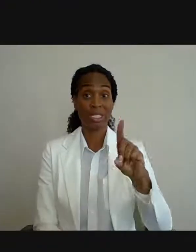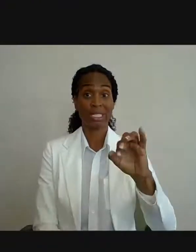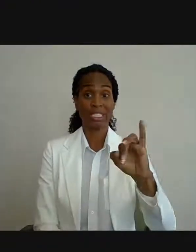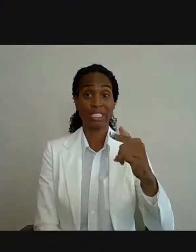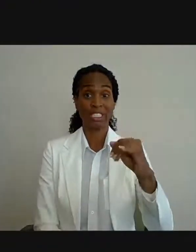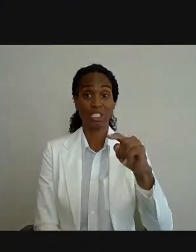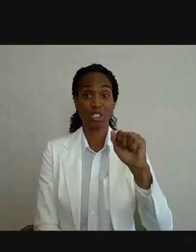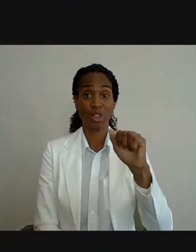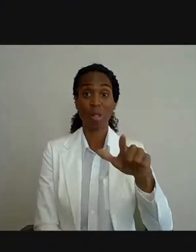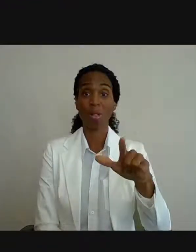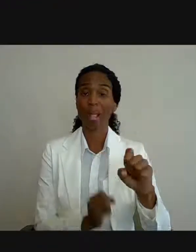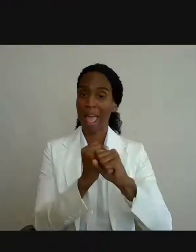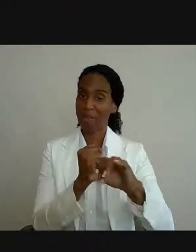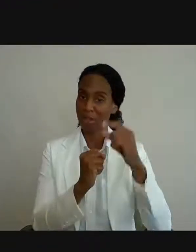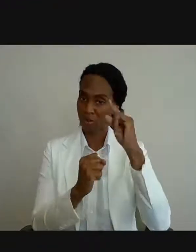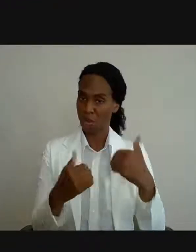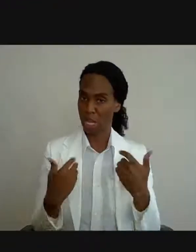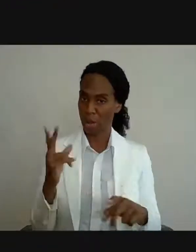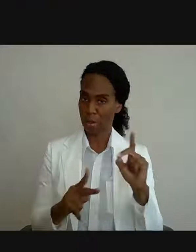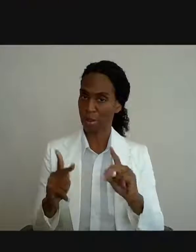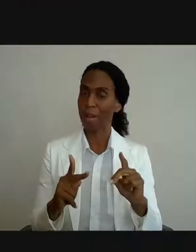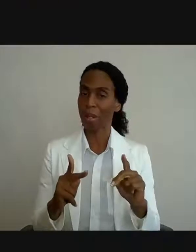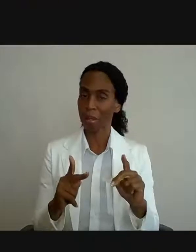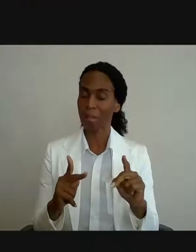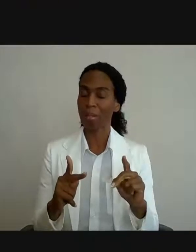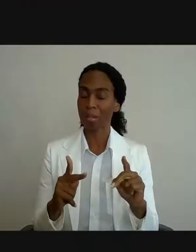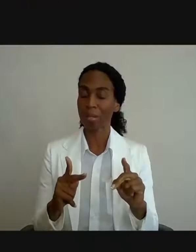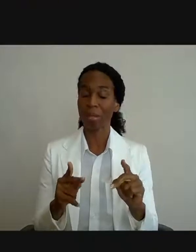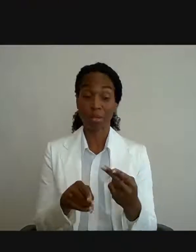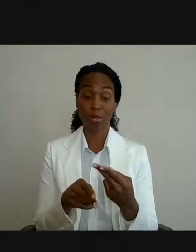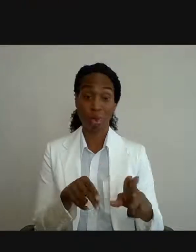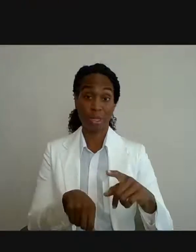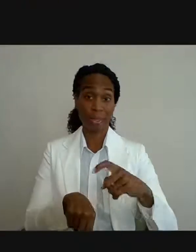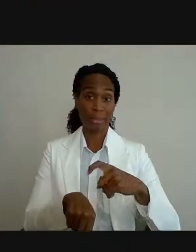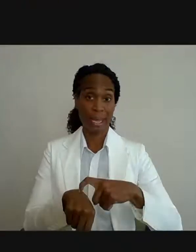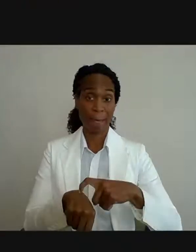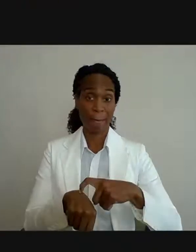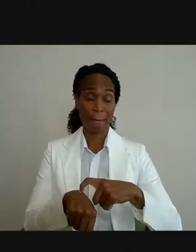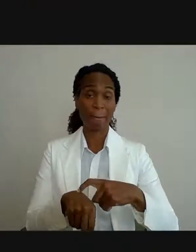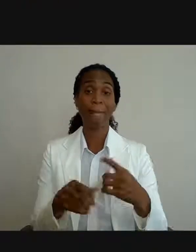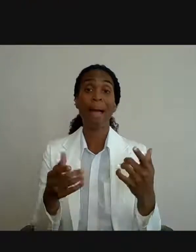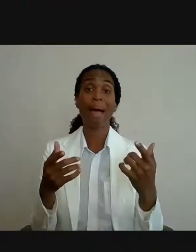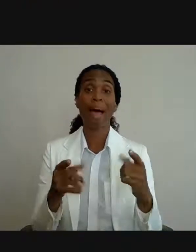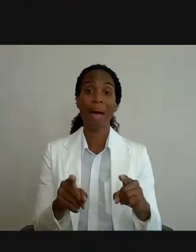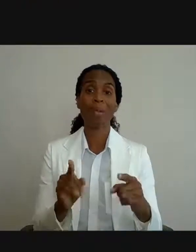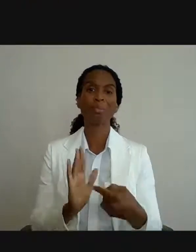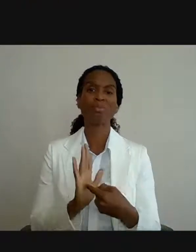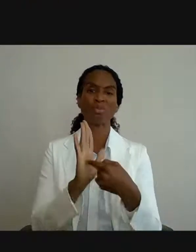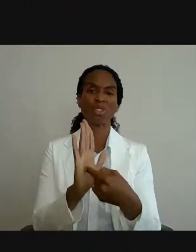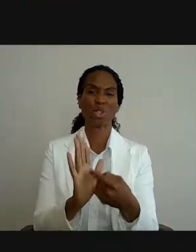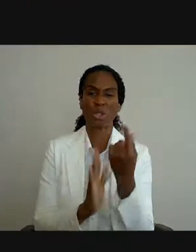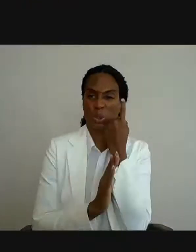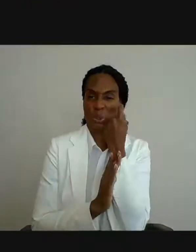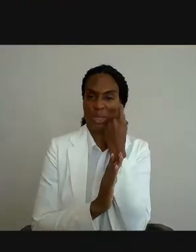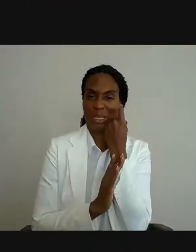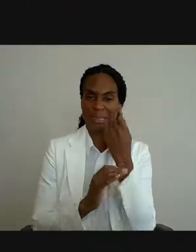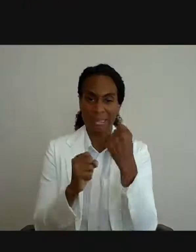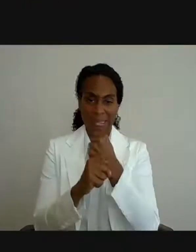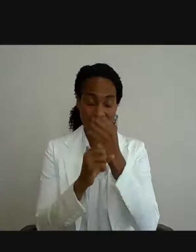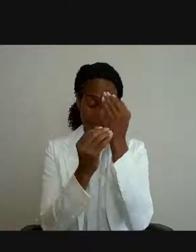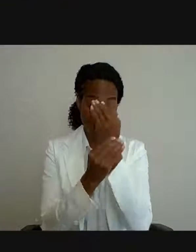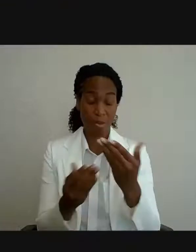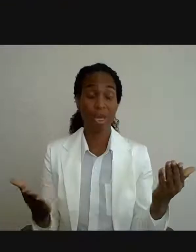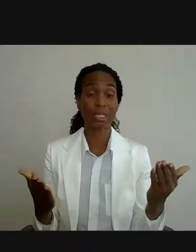young people. In just a moment, I'm going to go through our recent data, which is what